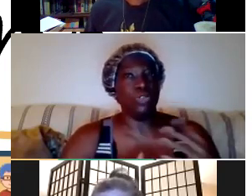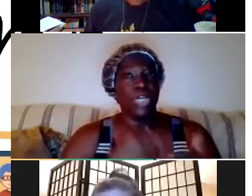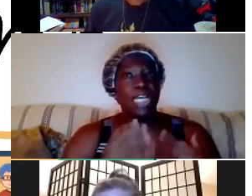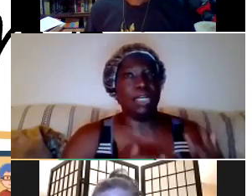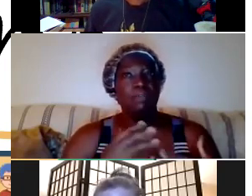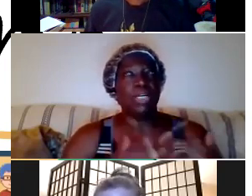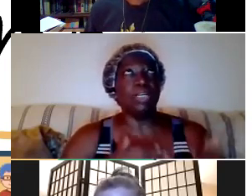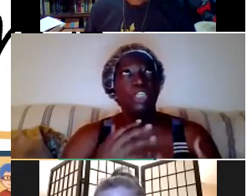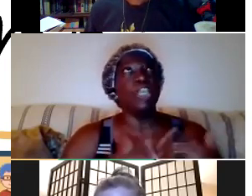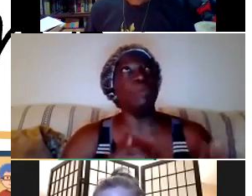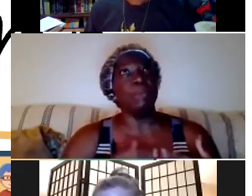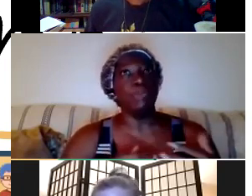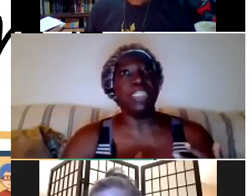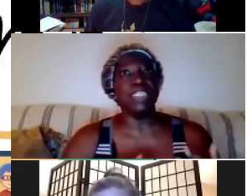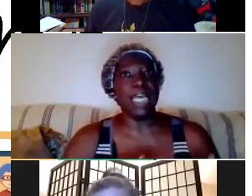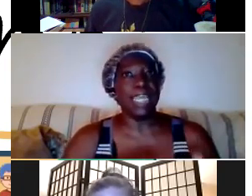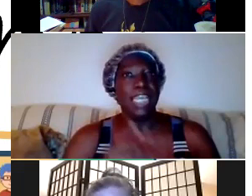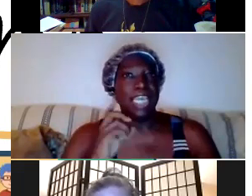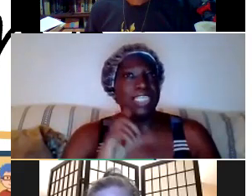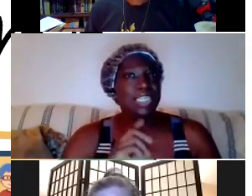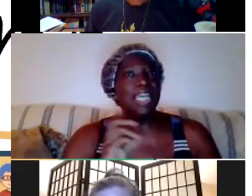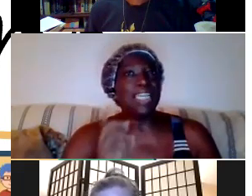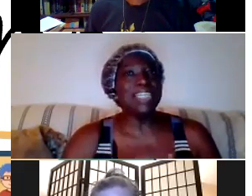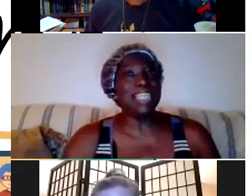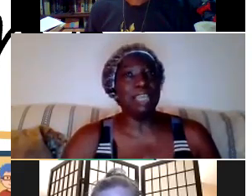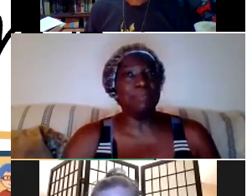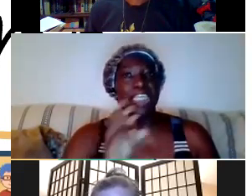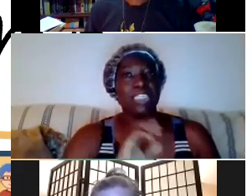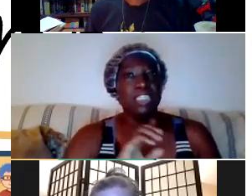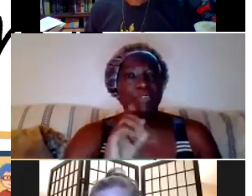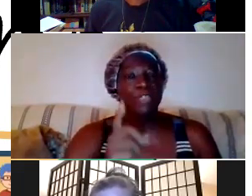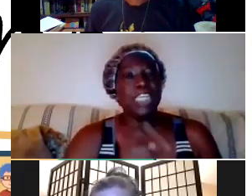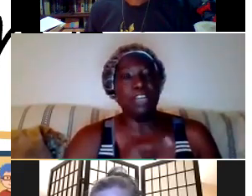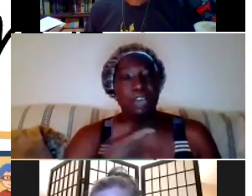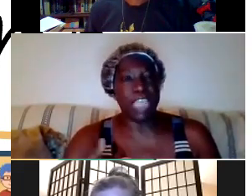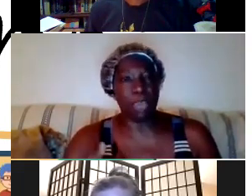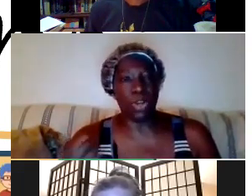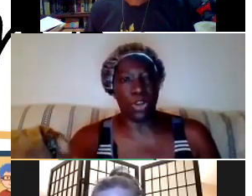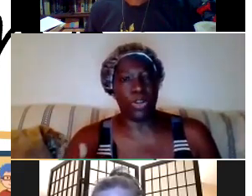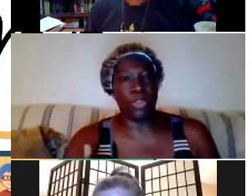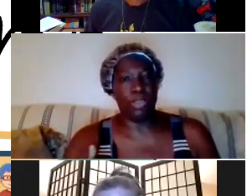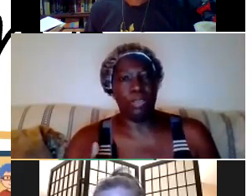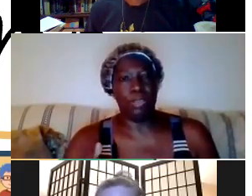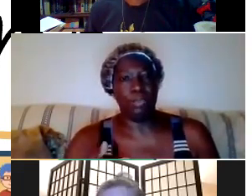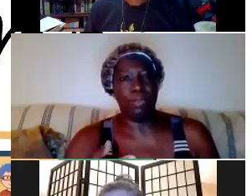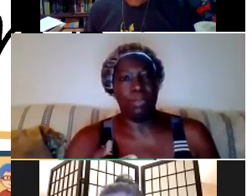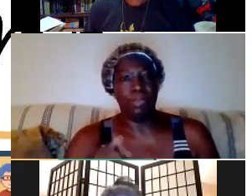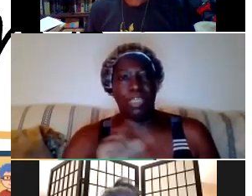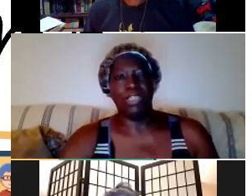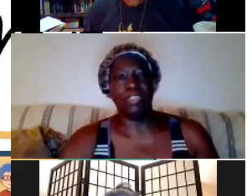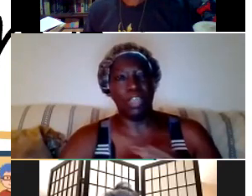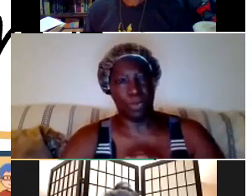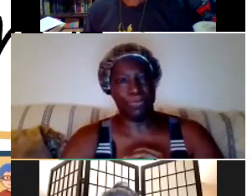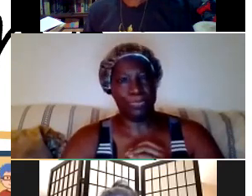when you are trying to remember a sign, a lot of times it's the first letter of that word.